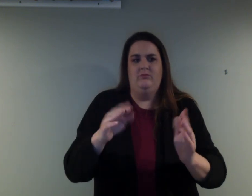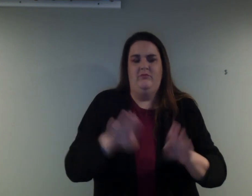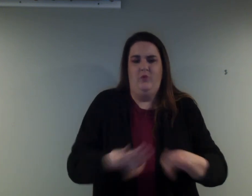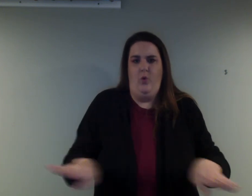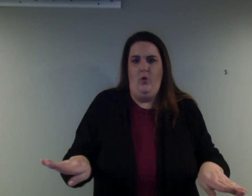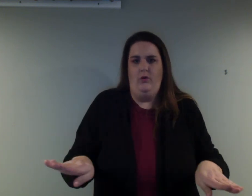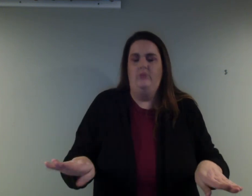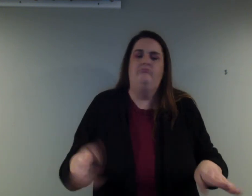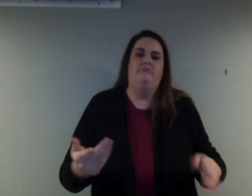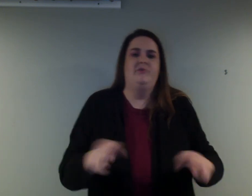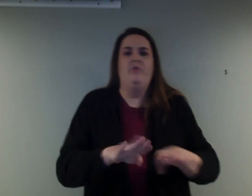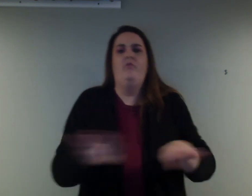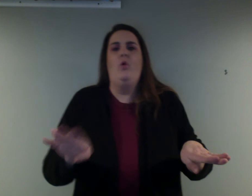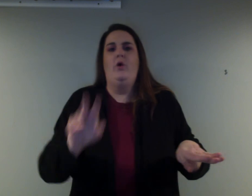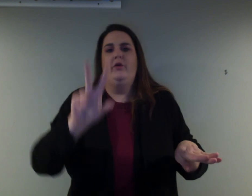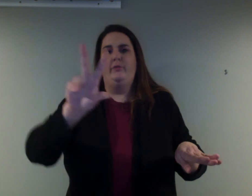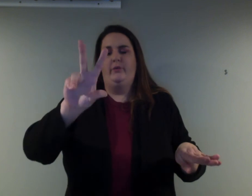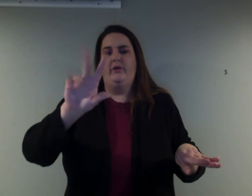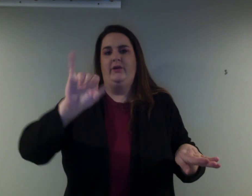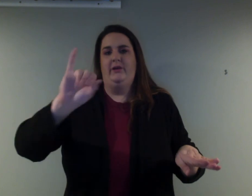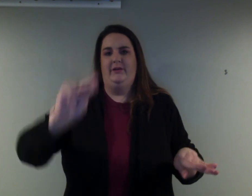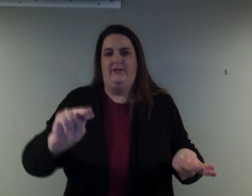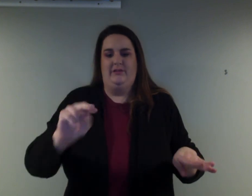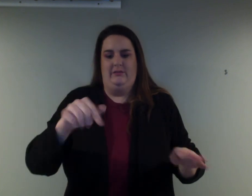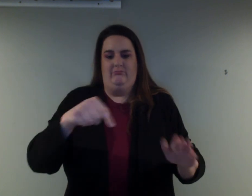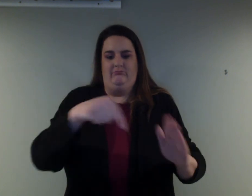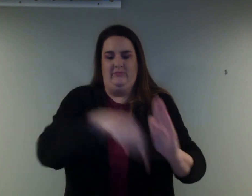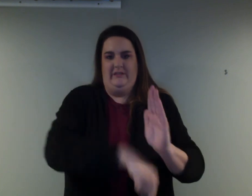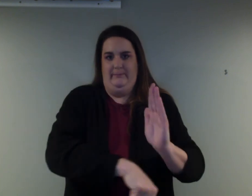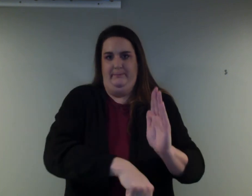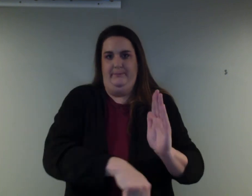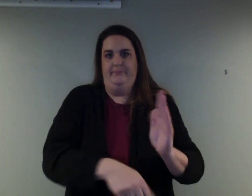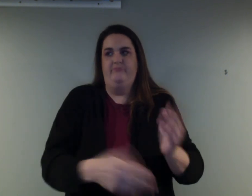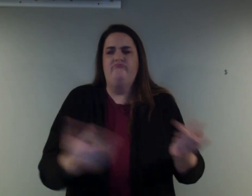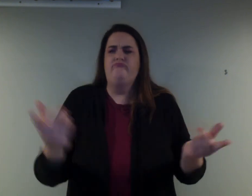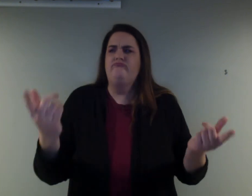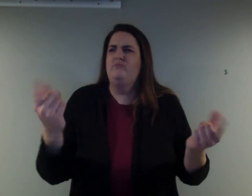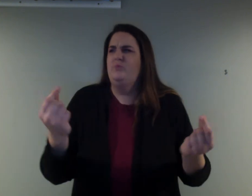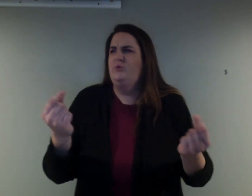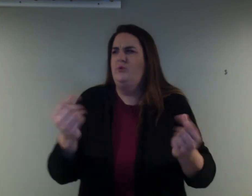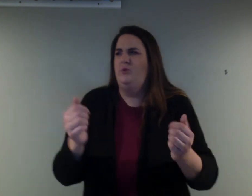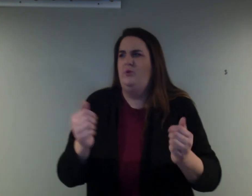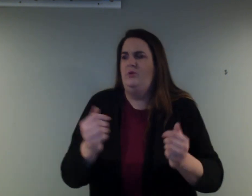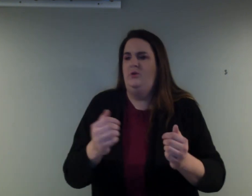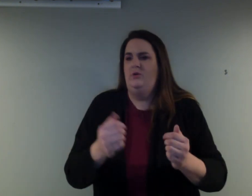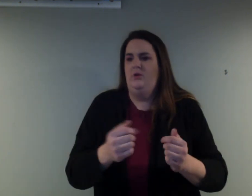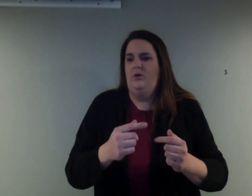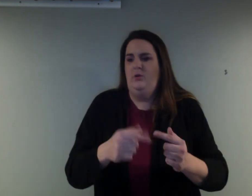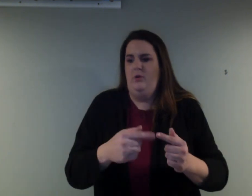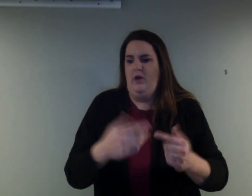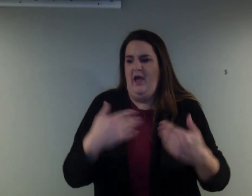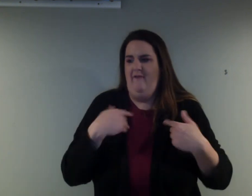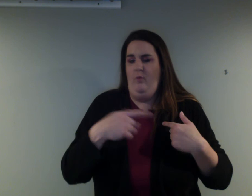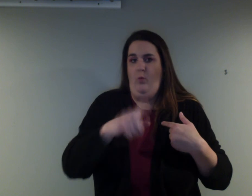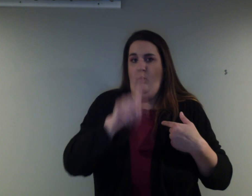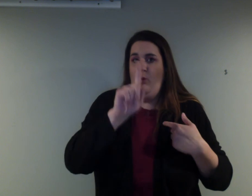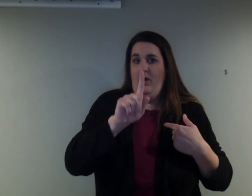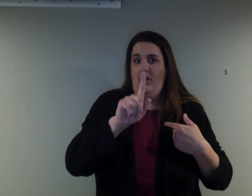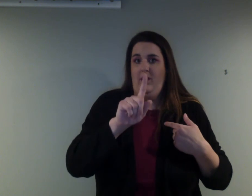thick. Now, what do we do when we have one measurement in inches and one